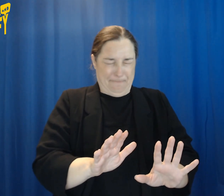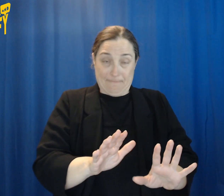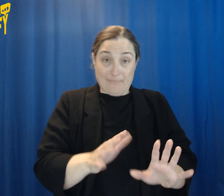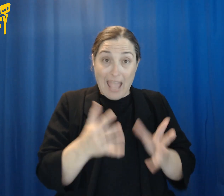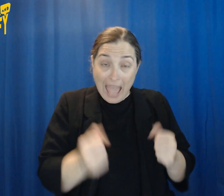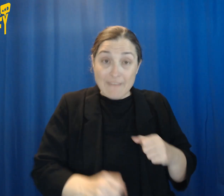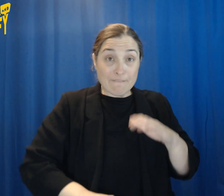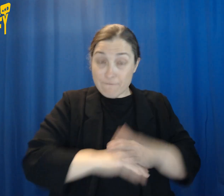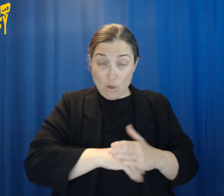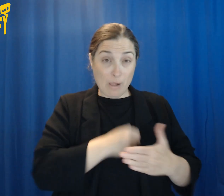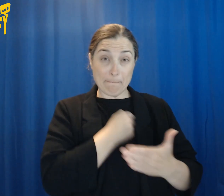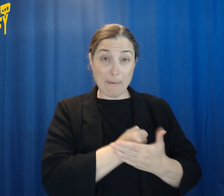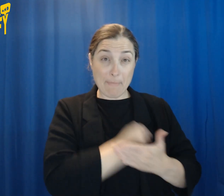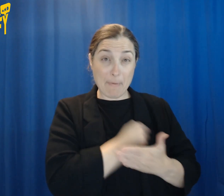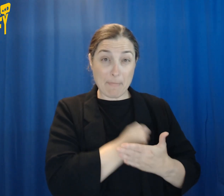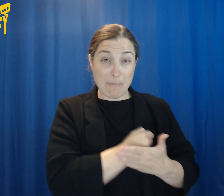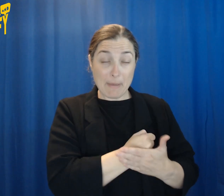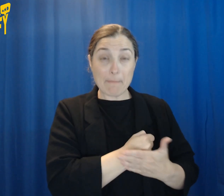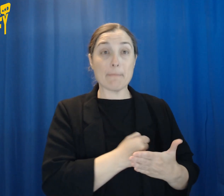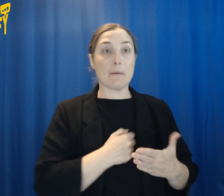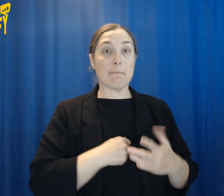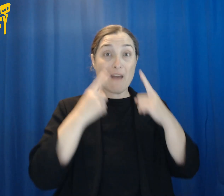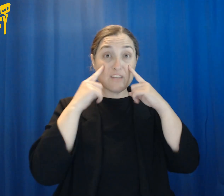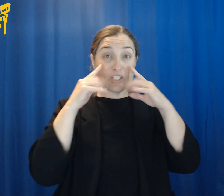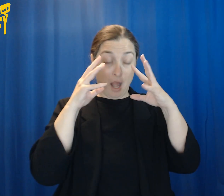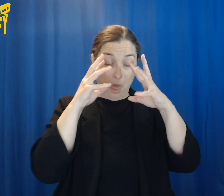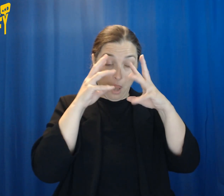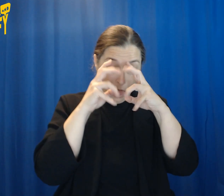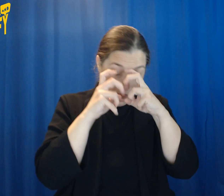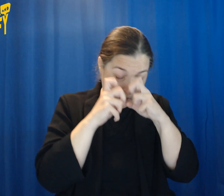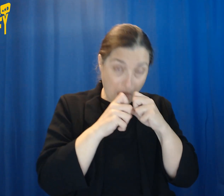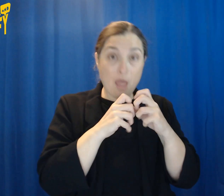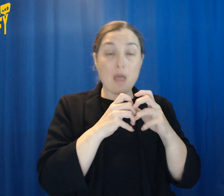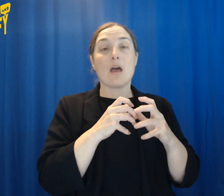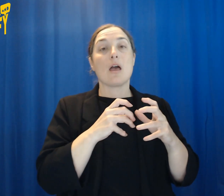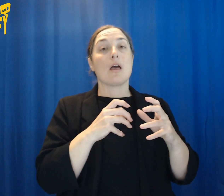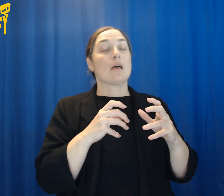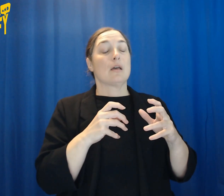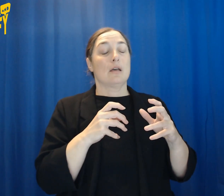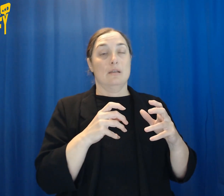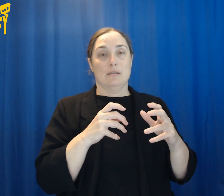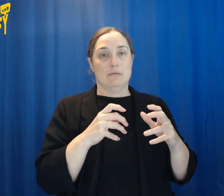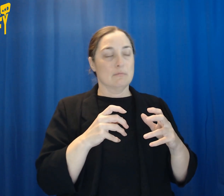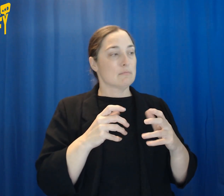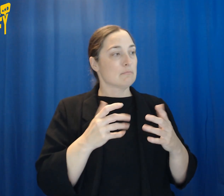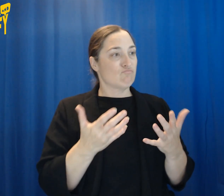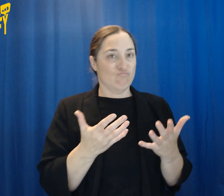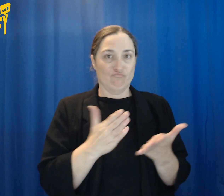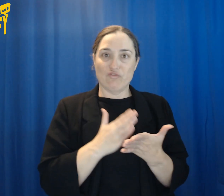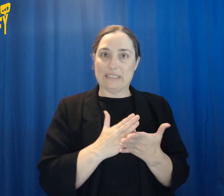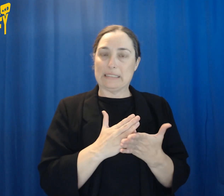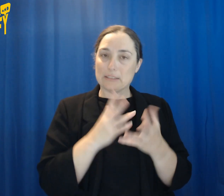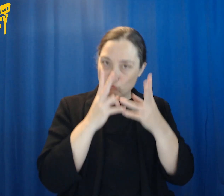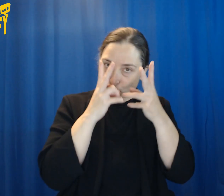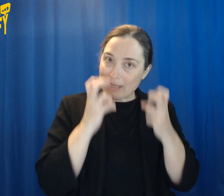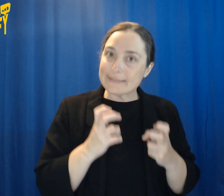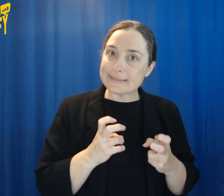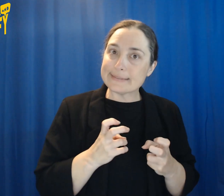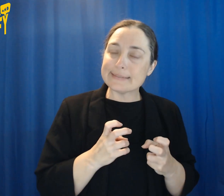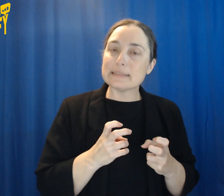palpitations and my vision would go blurry, and I would just get very, very stressed about it. Yeah,